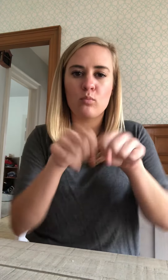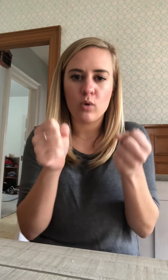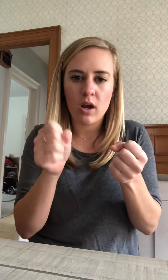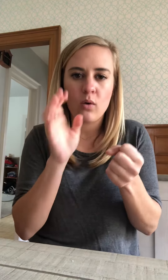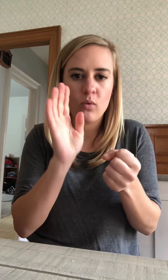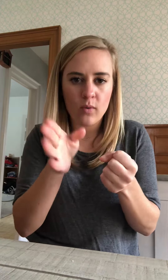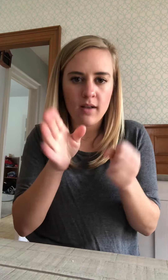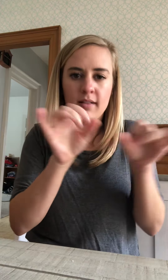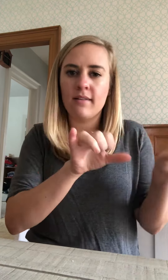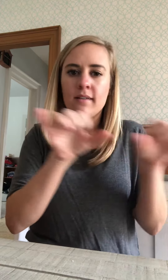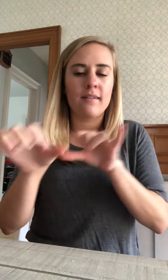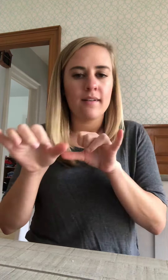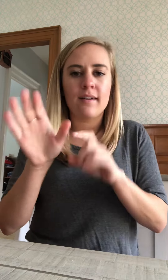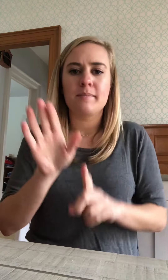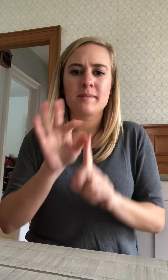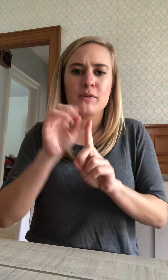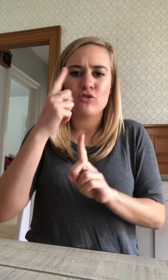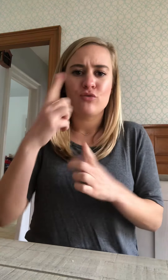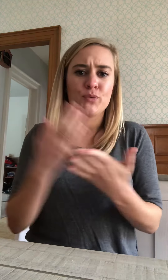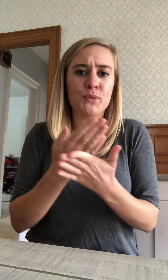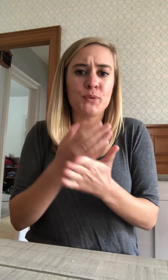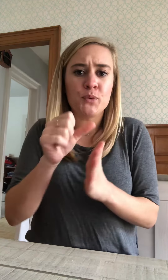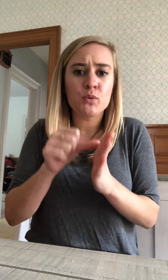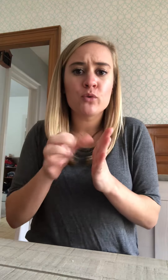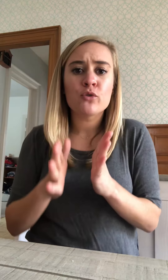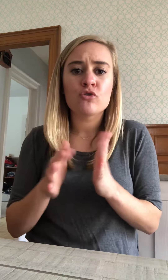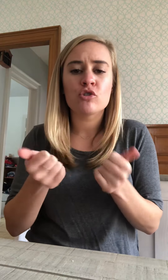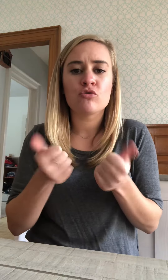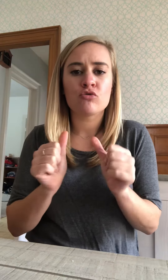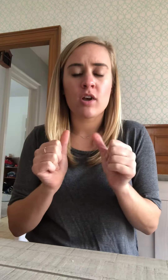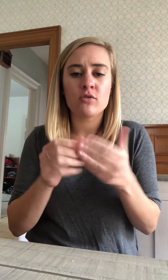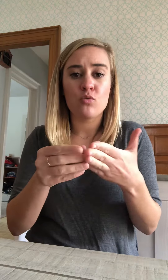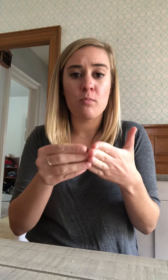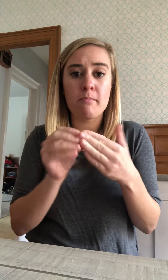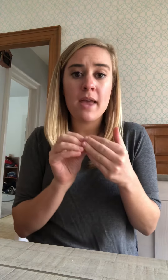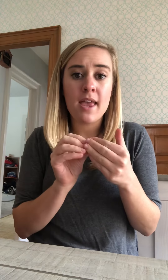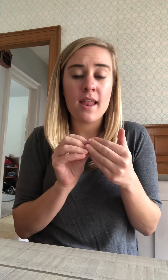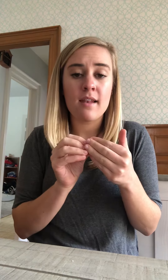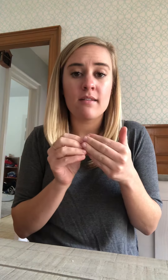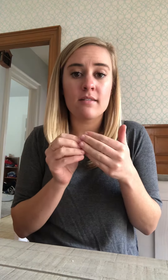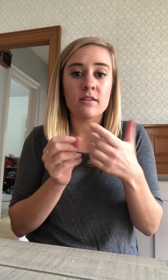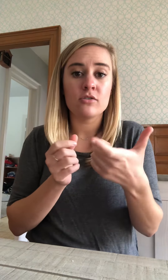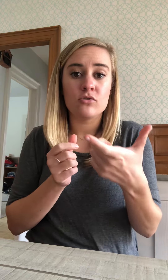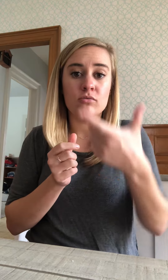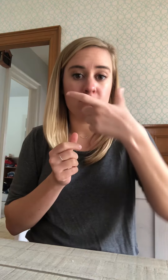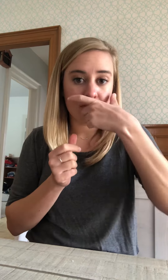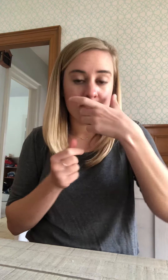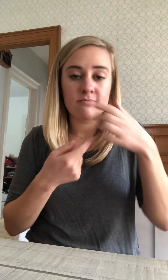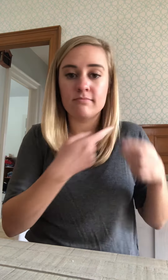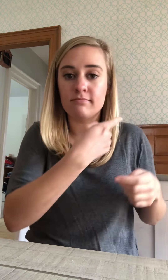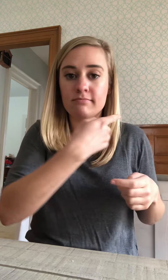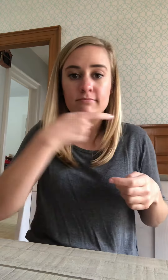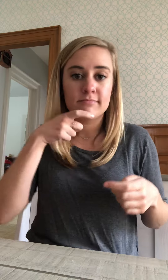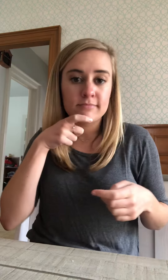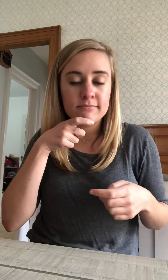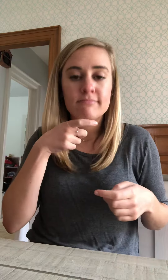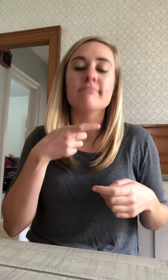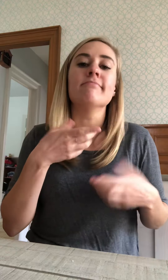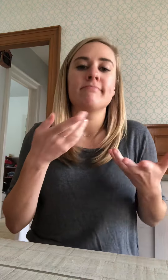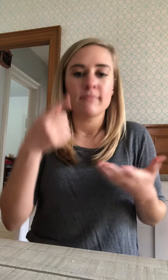novices that are trying to bend these plates, because the plates all come straight, you have to contour them to the mandible. If you contour it